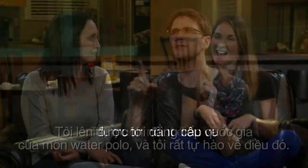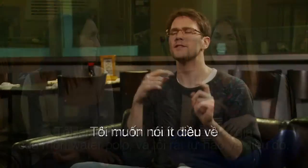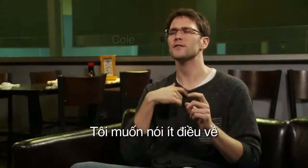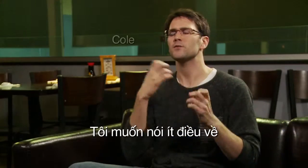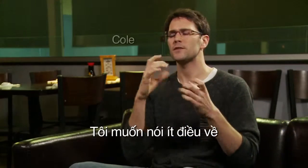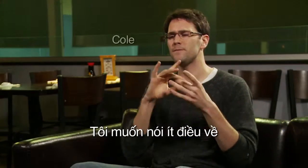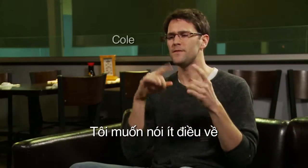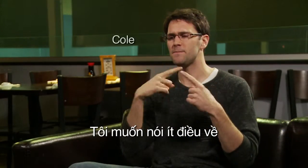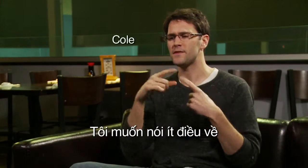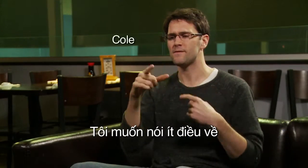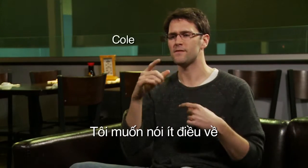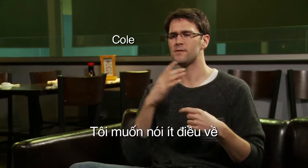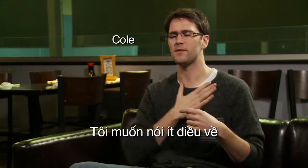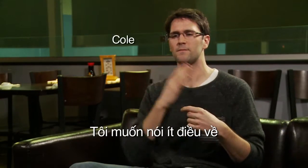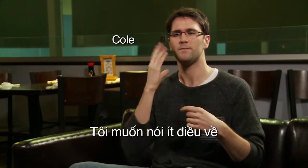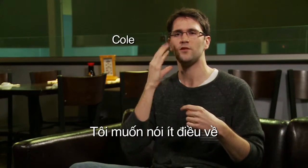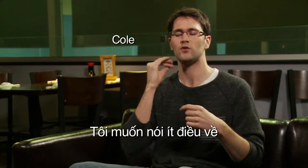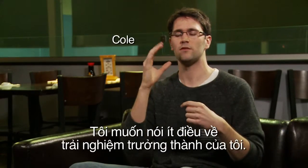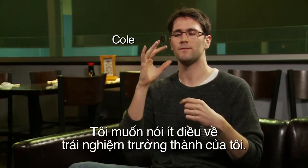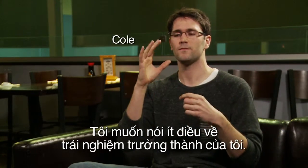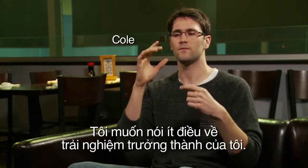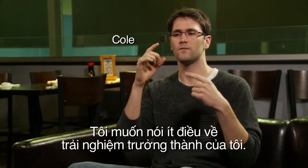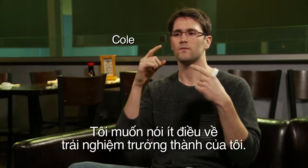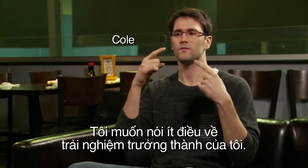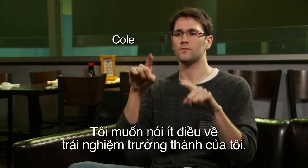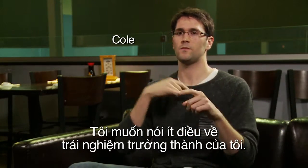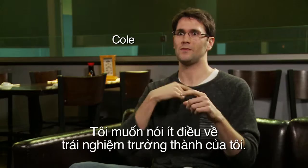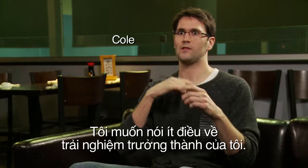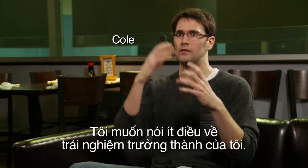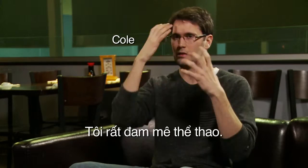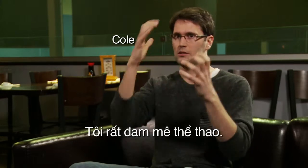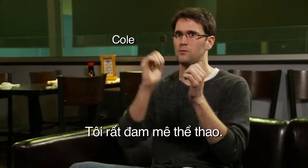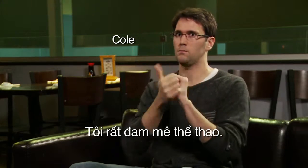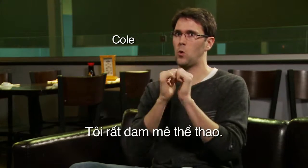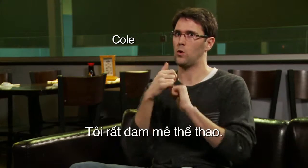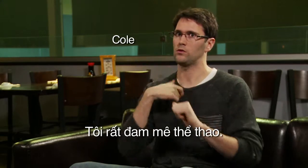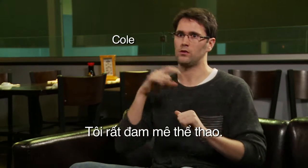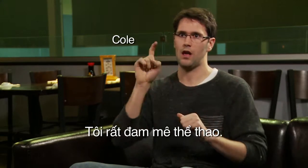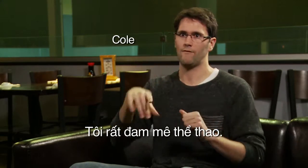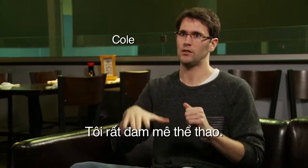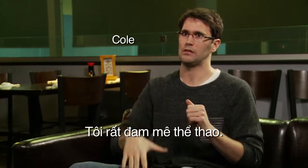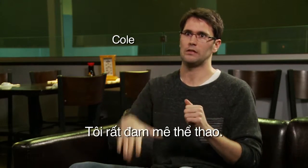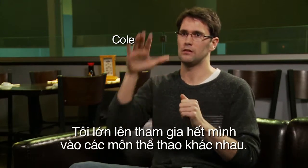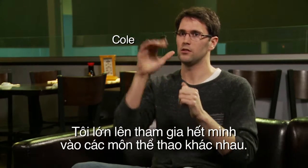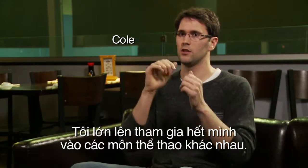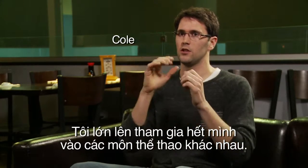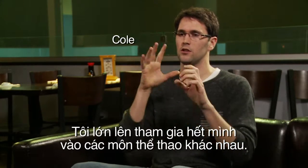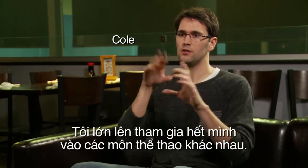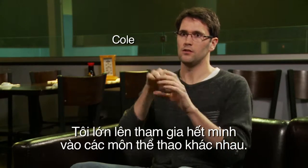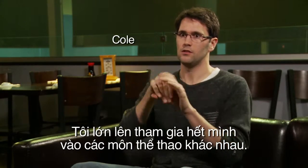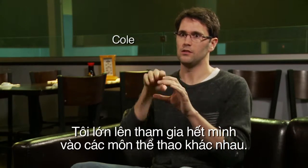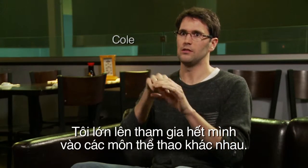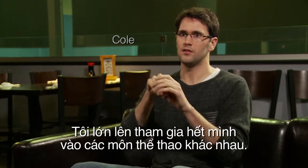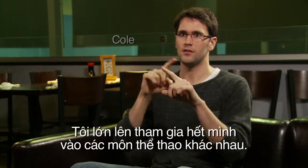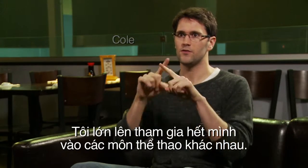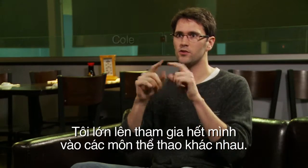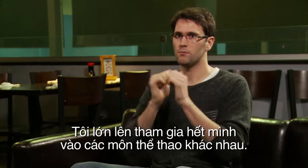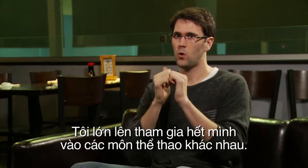of that. I want to talk a bit about my experience growing up. I was so into sports. I was very involved in